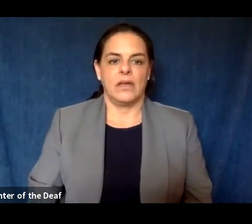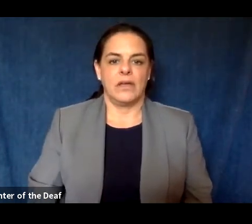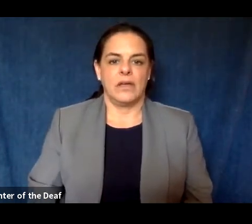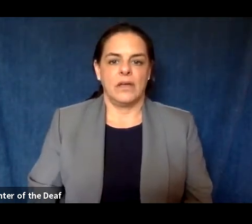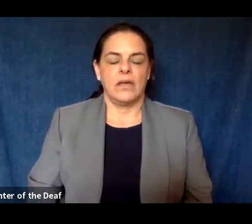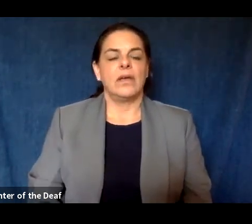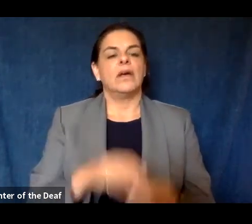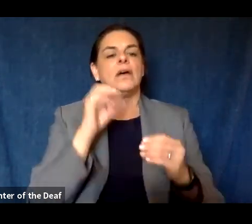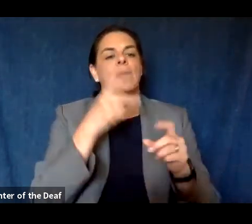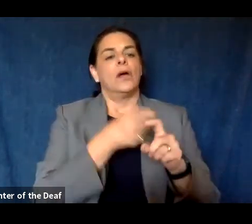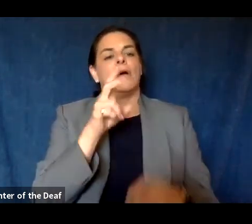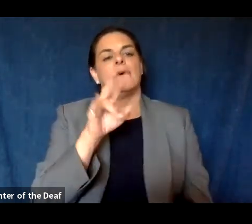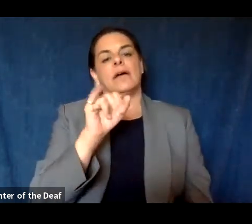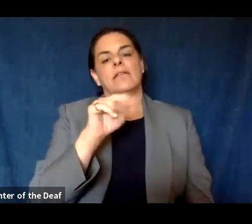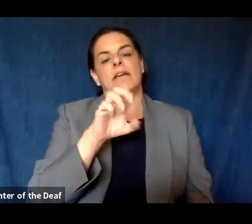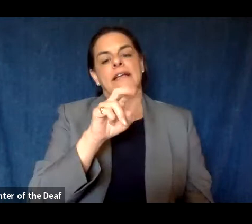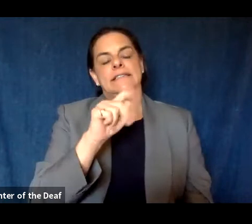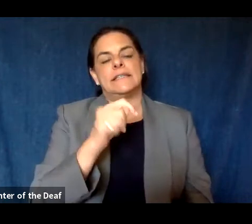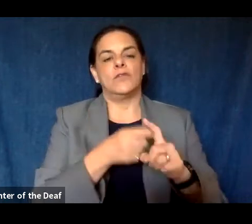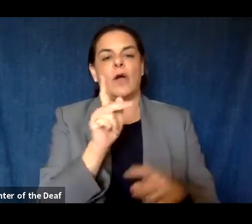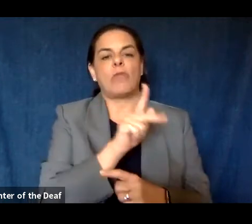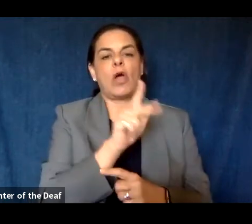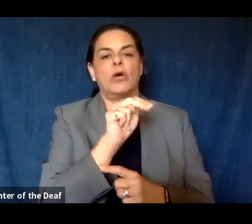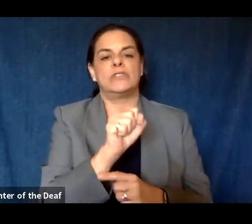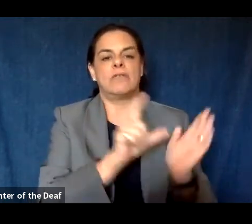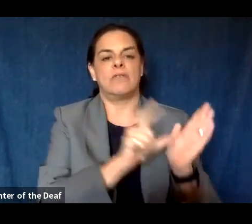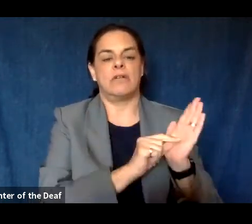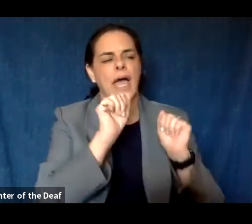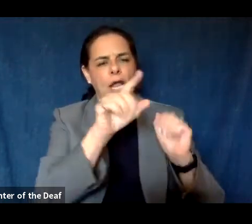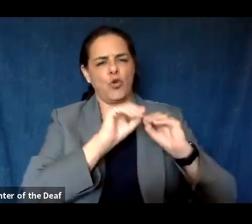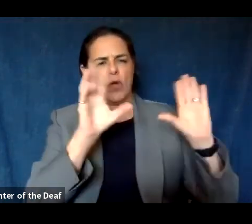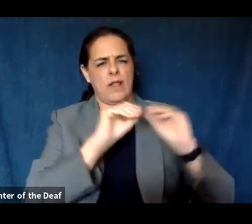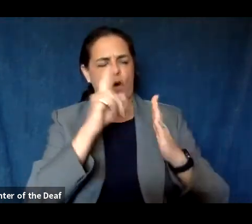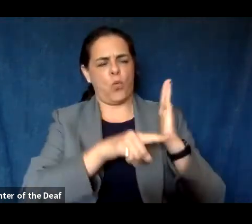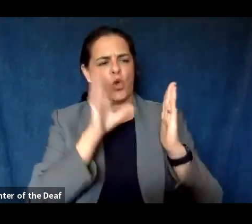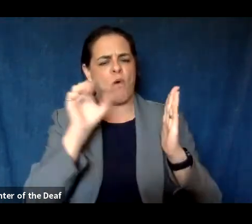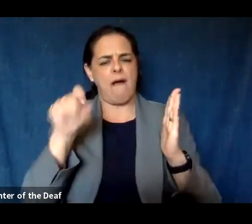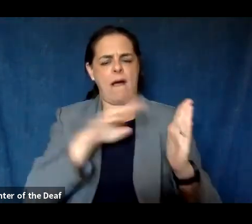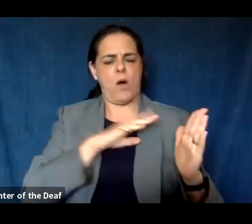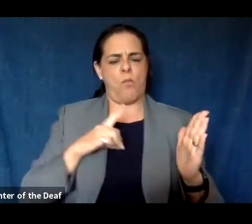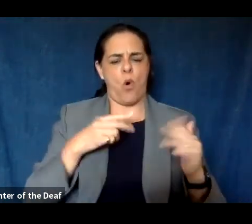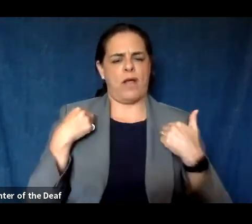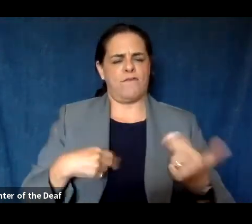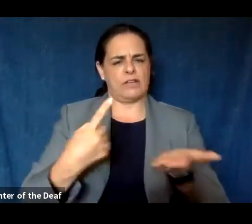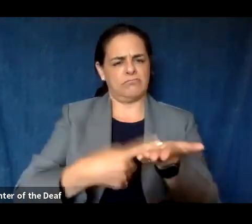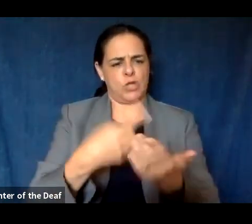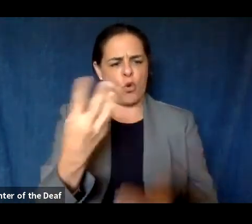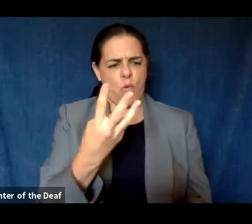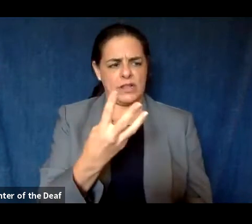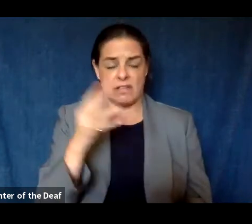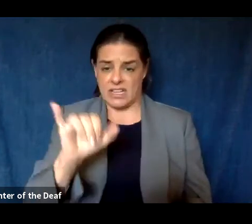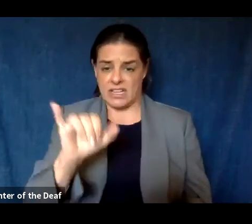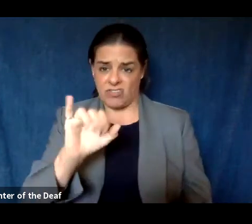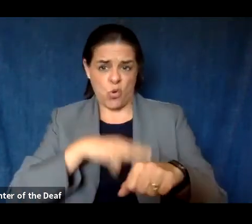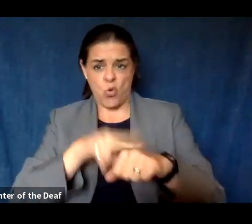All right, from Vincent with the Sentinel, can you clarify what you are asking the Board of Health to discuss on Wednesday? Is that just the normal